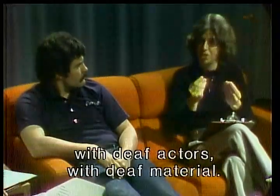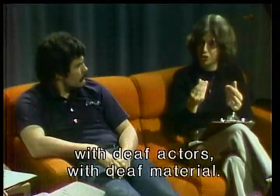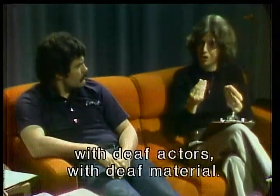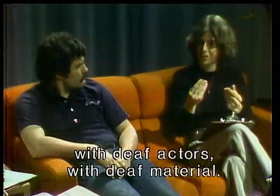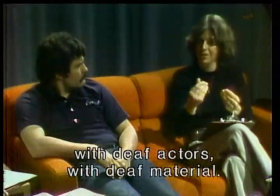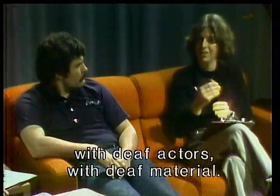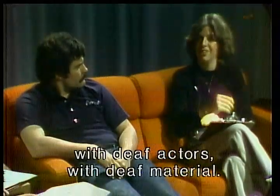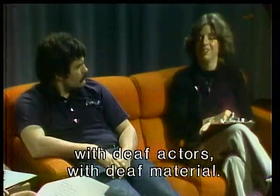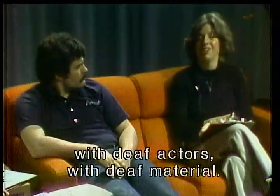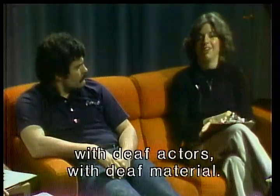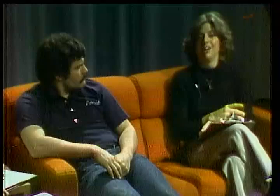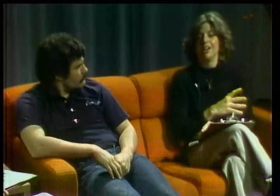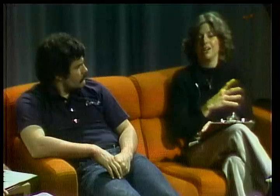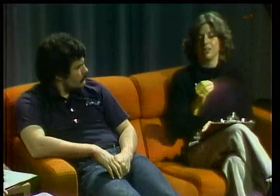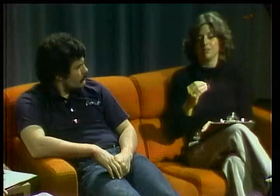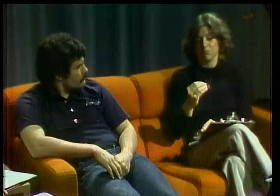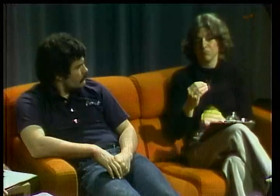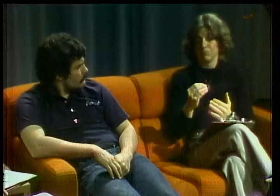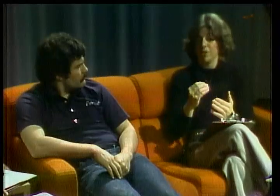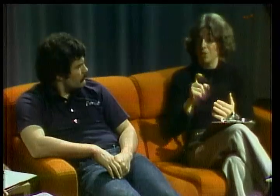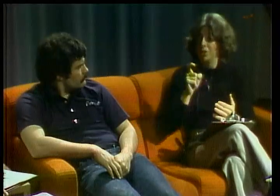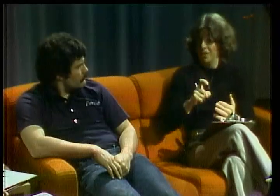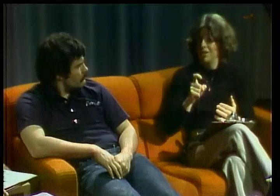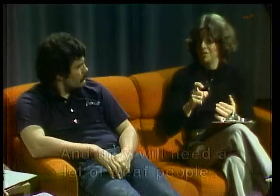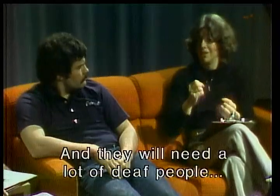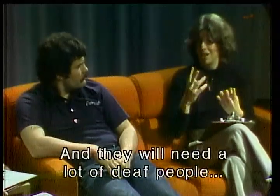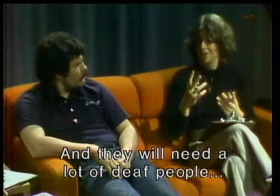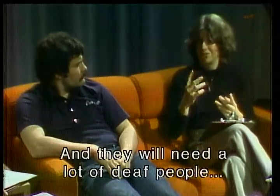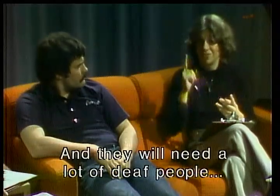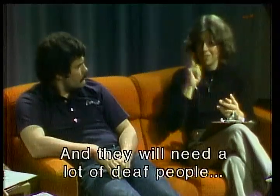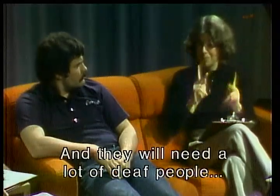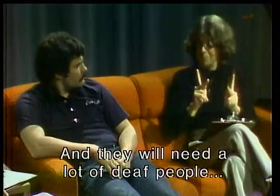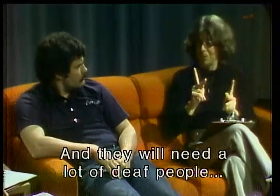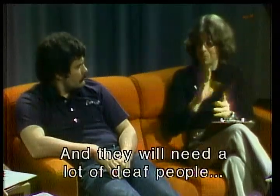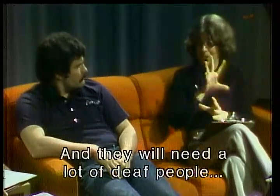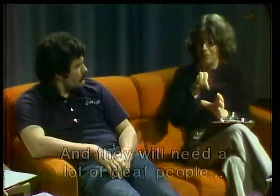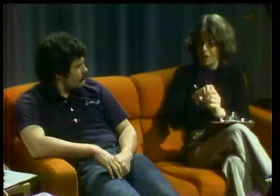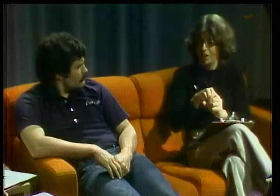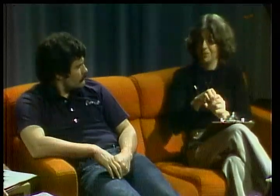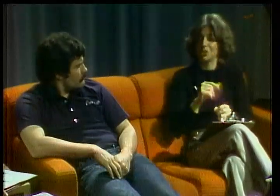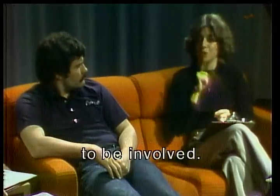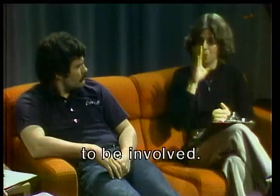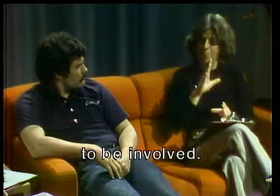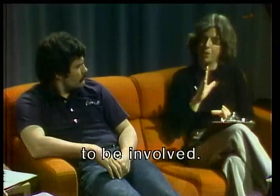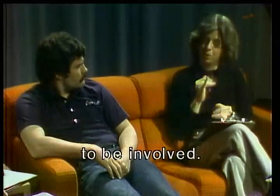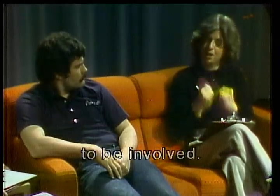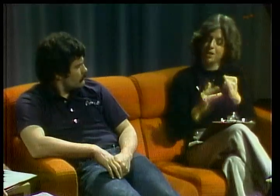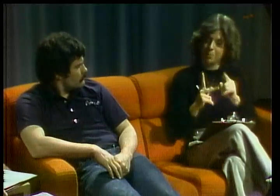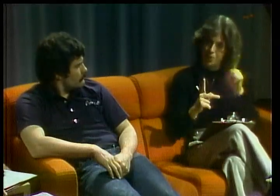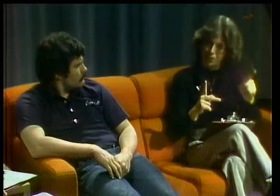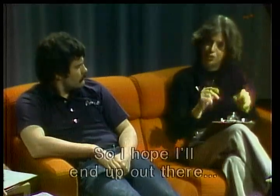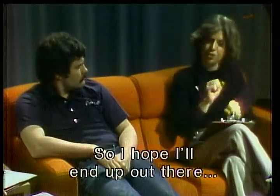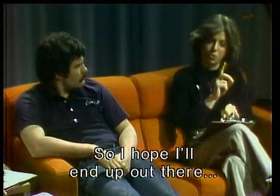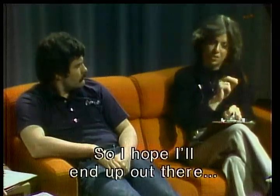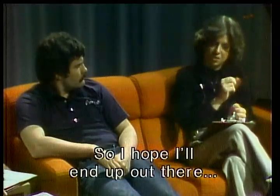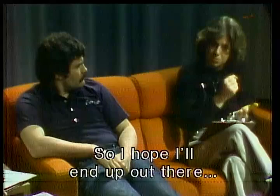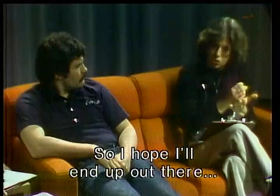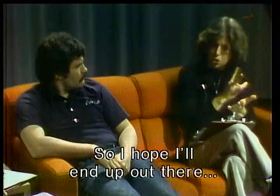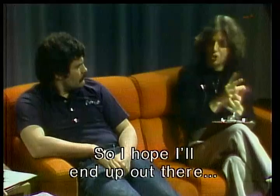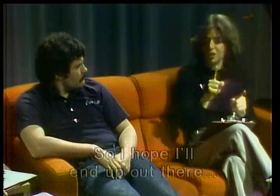material, and they will need a lot of deaf people to be involved. So I hope I will end up out there doing some such work and